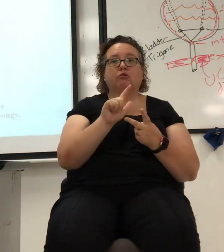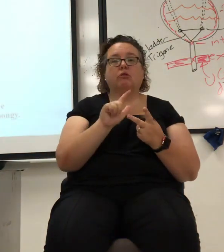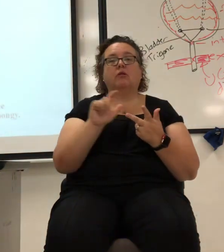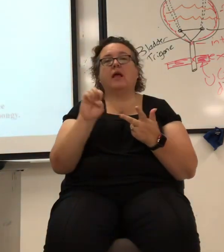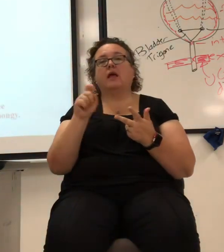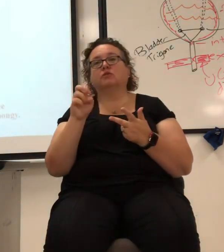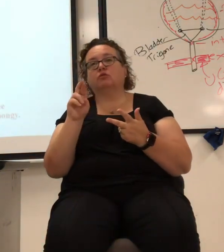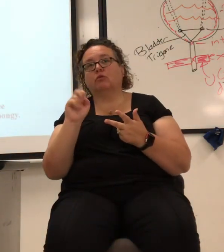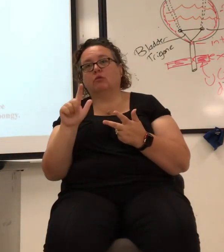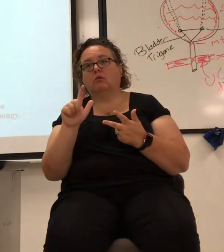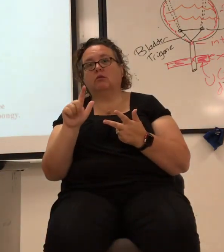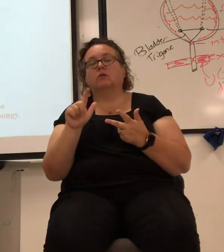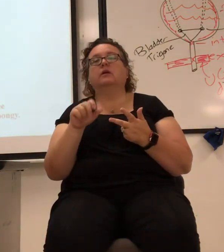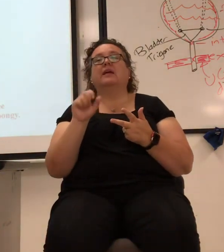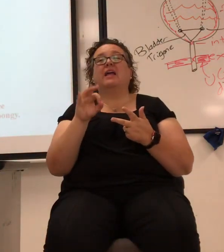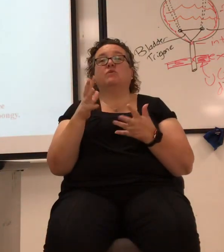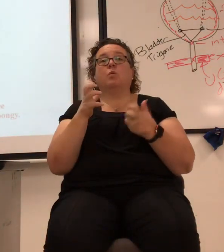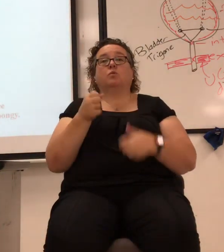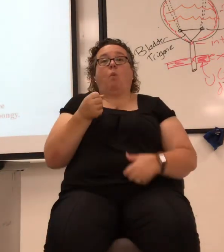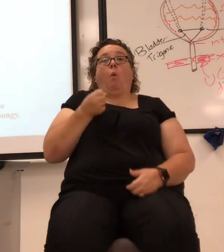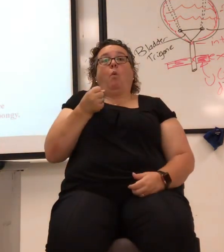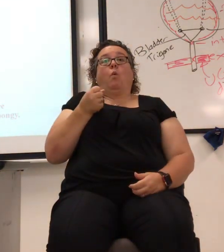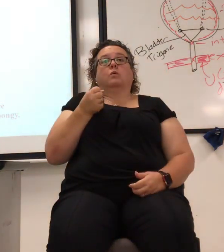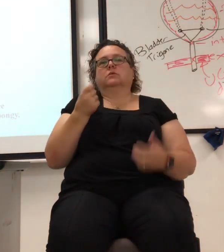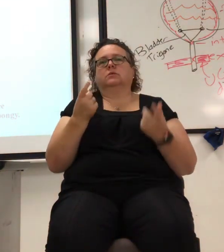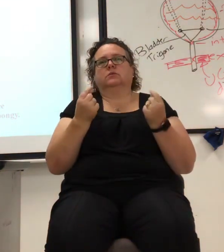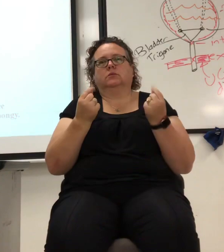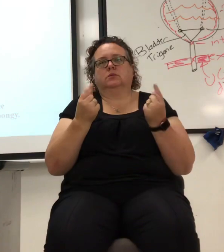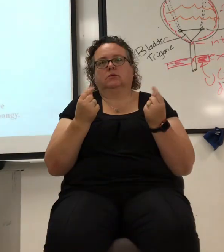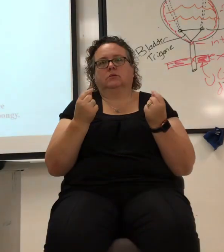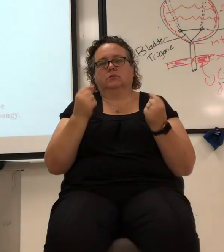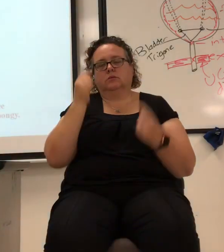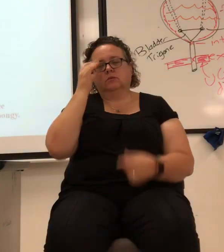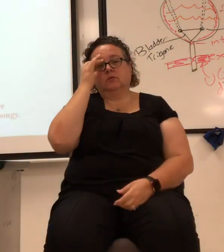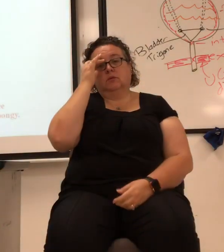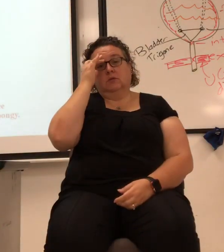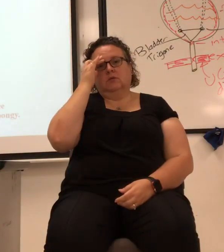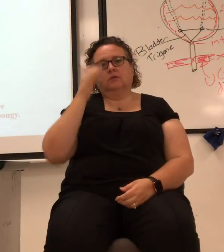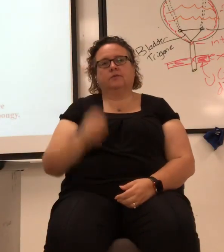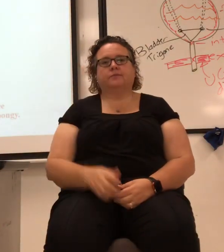tube. So, because remember, this is holding it, but when you do want to go,